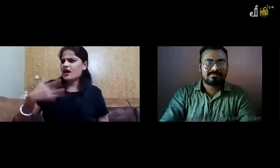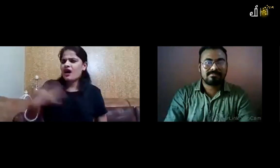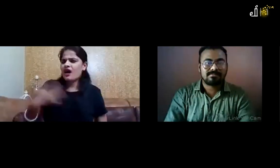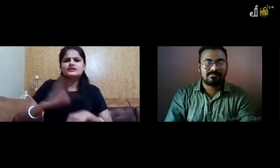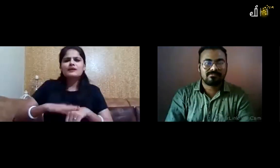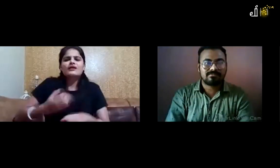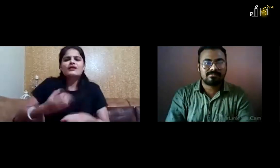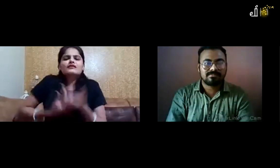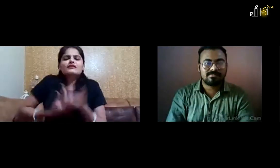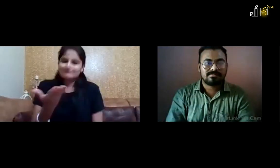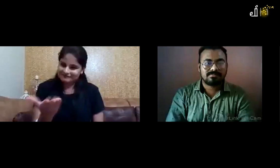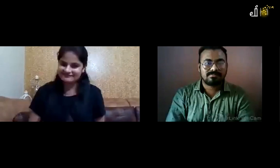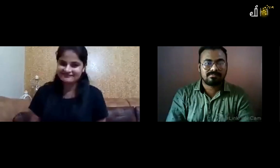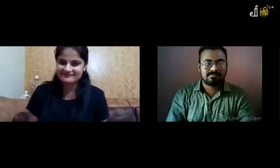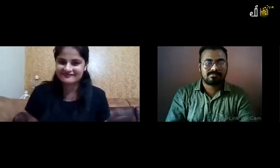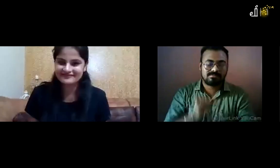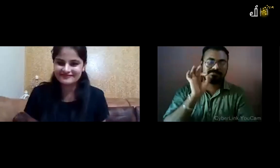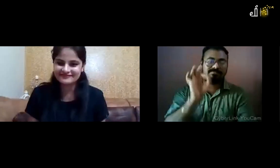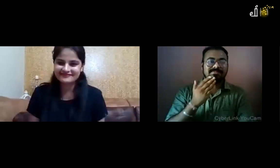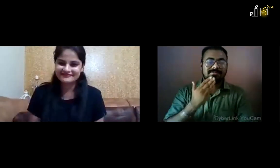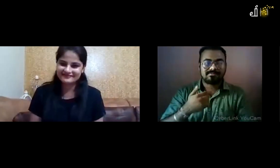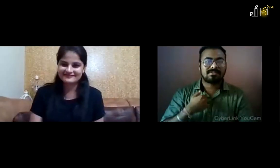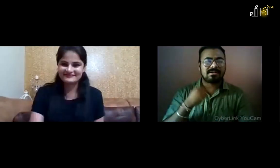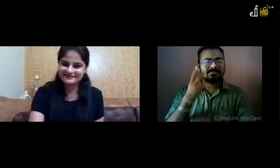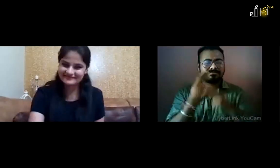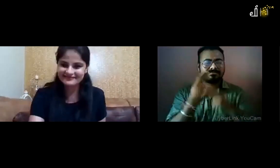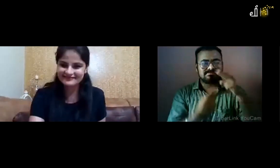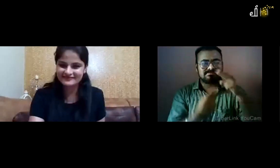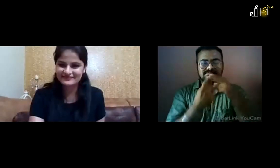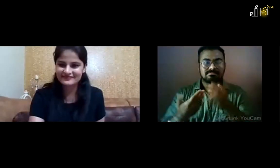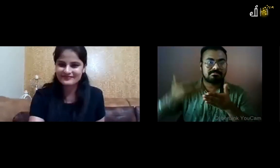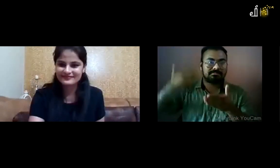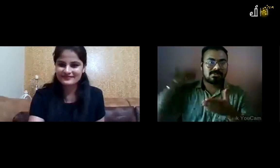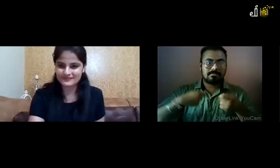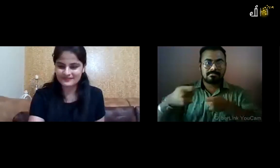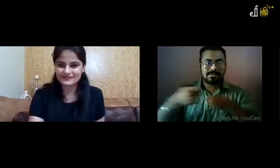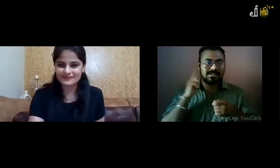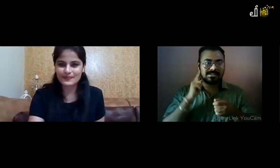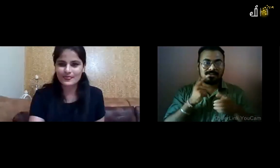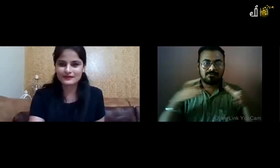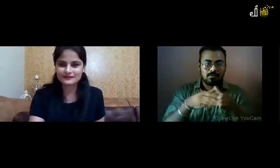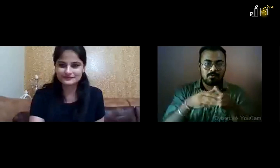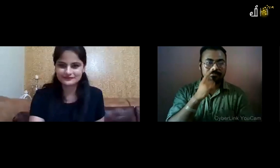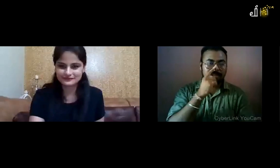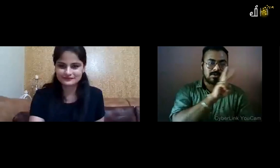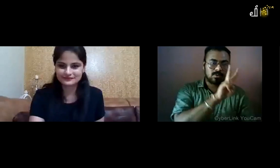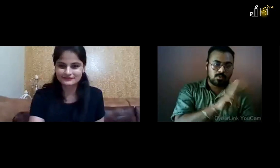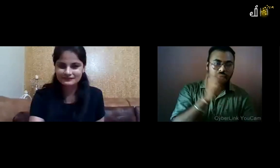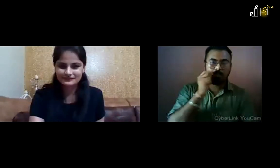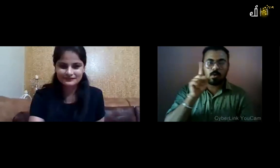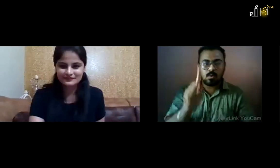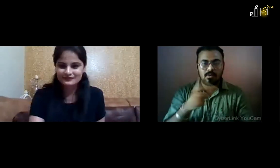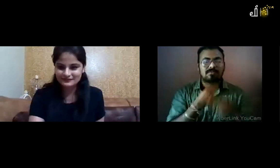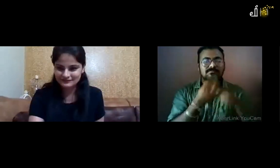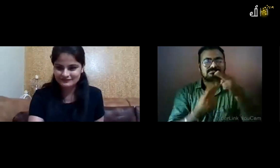Night, right? So, what did you feel? How was your event? How was your experience? Yeah, so there were so many things that the deaf